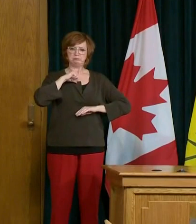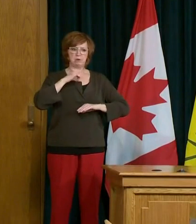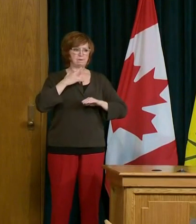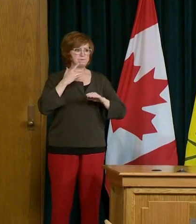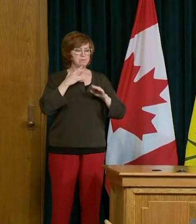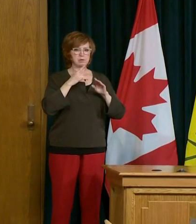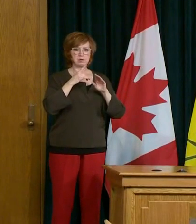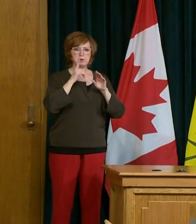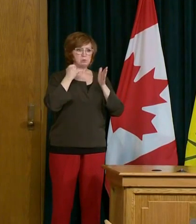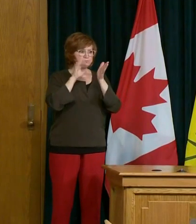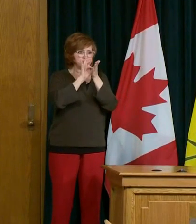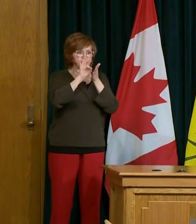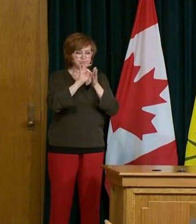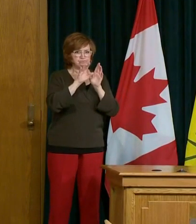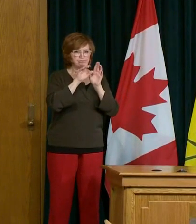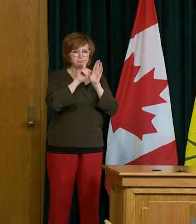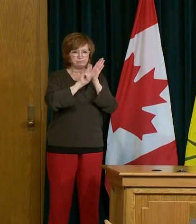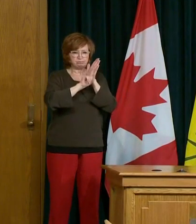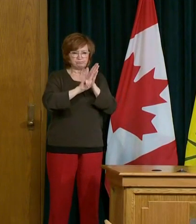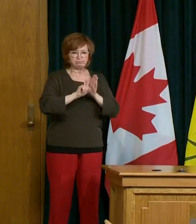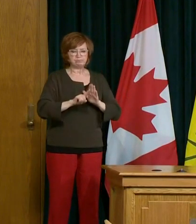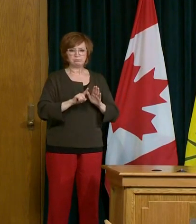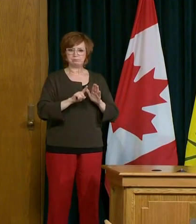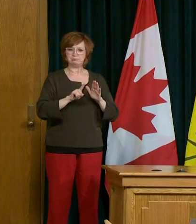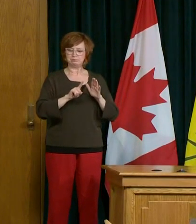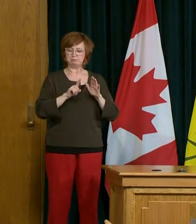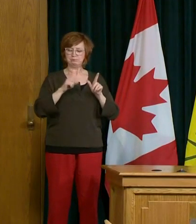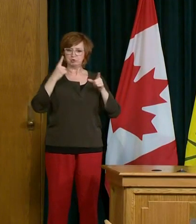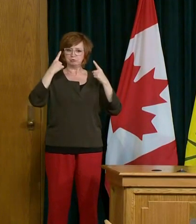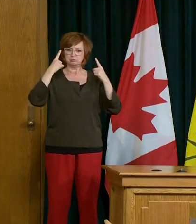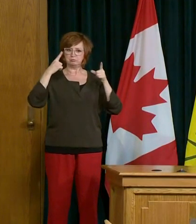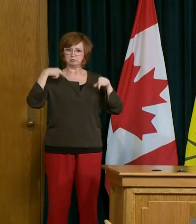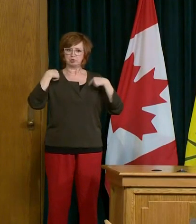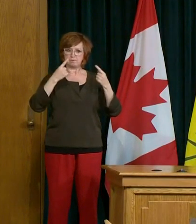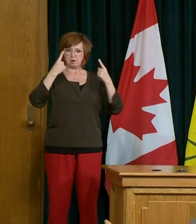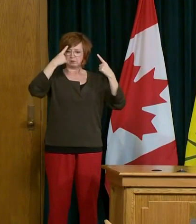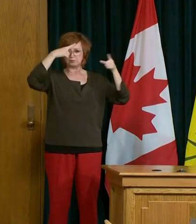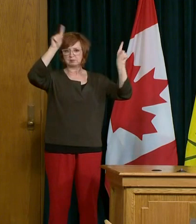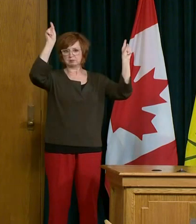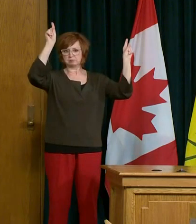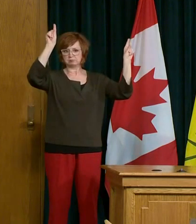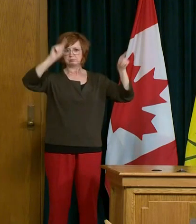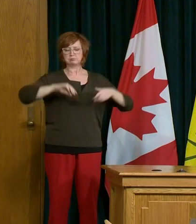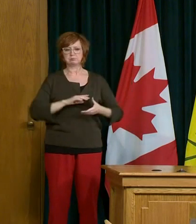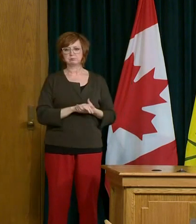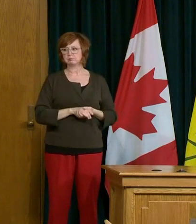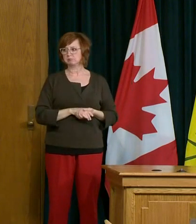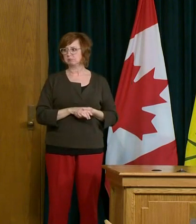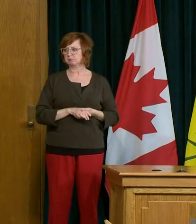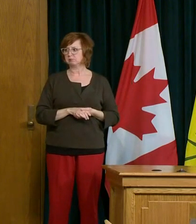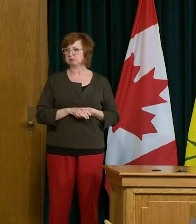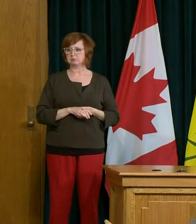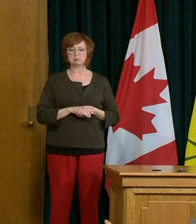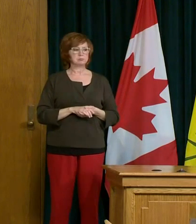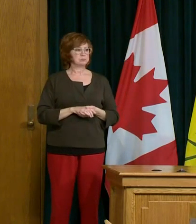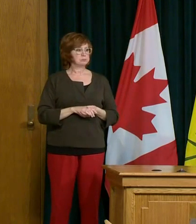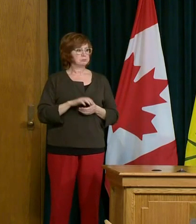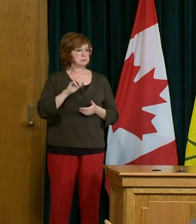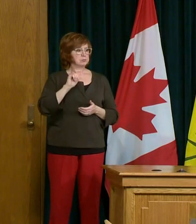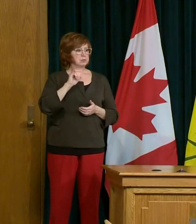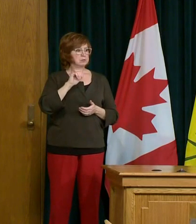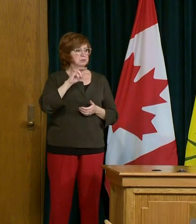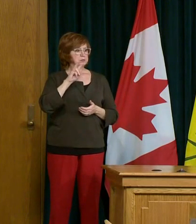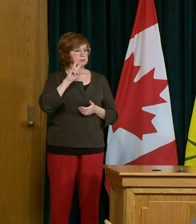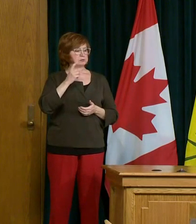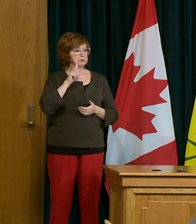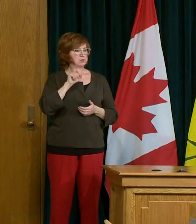us really flatten the curve, and has helped us flatten the curve in the vast majority of communities. Follow up, Arthur? Yeah, because I